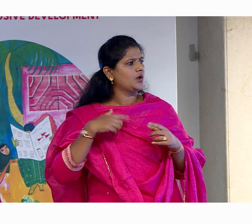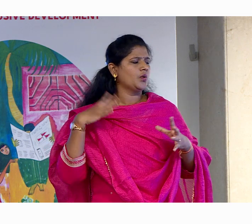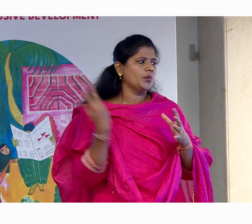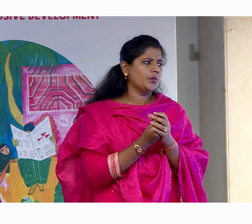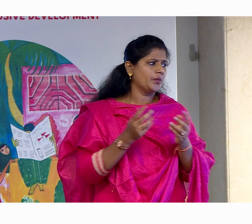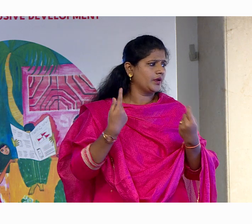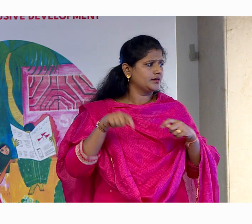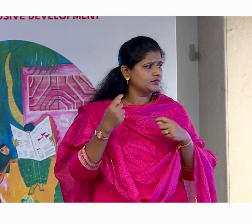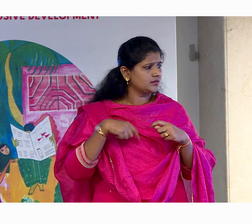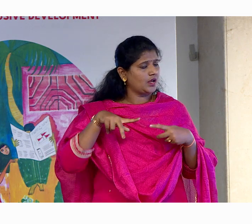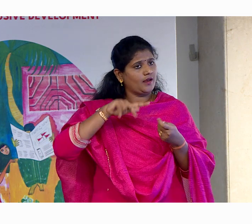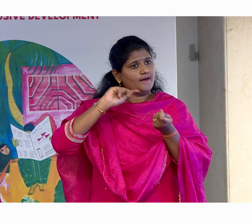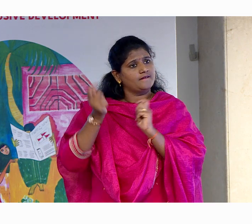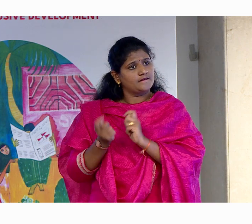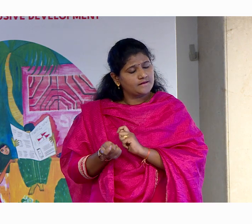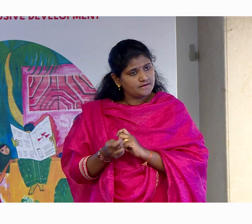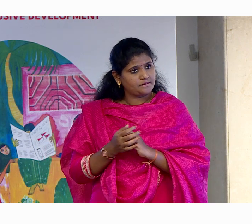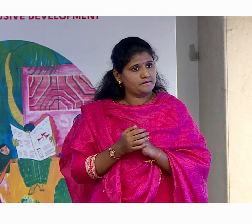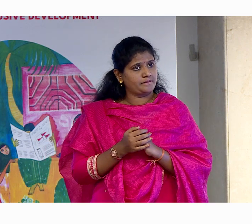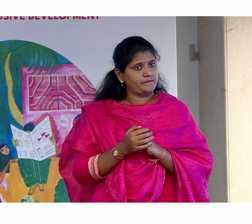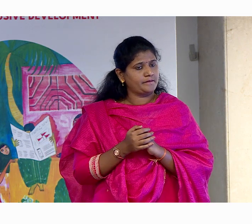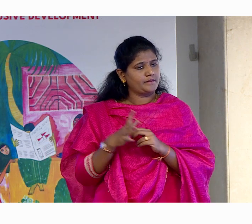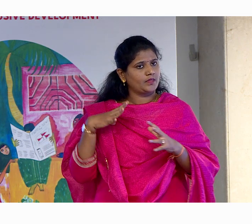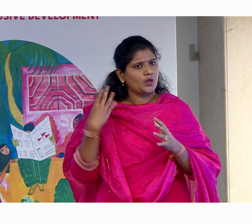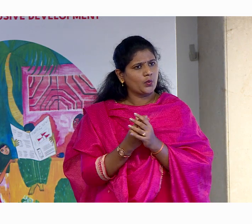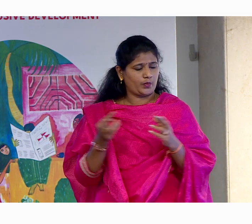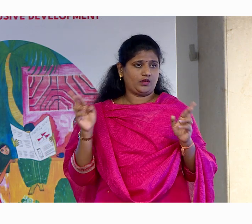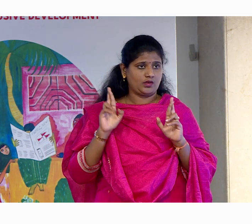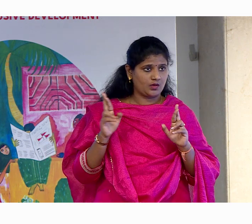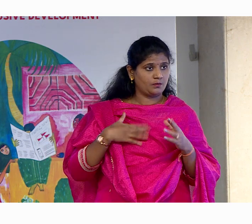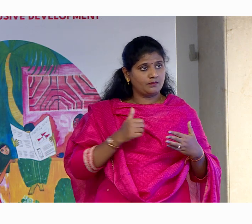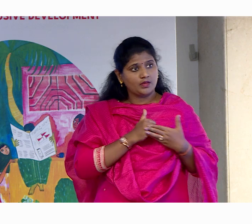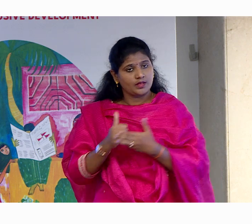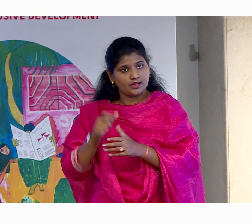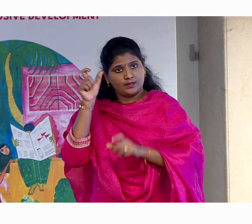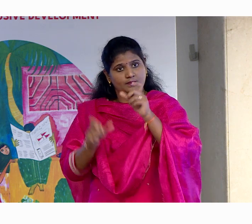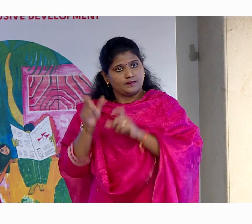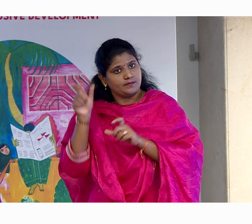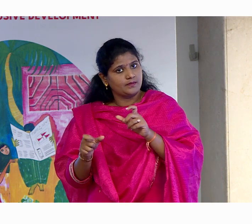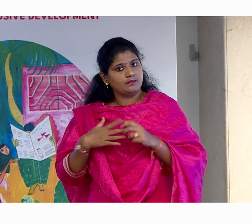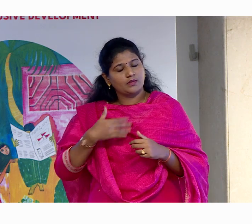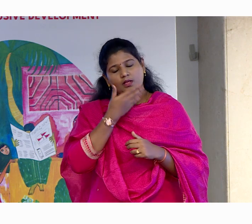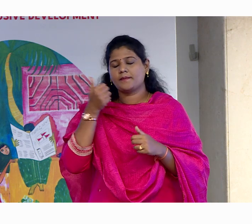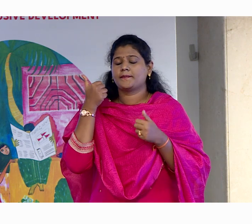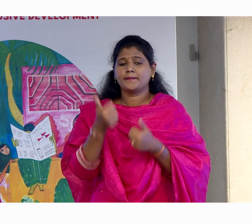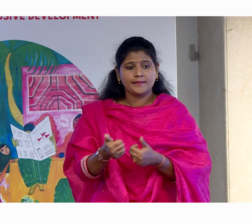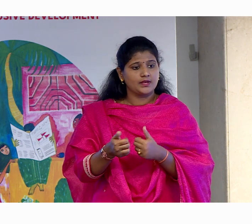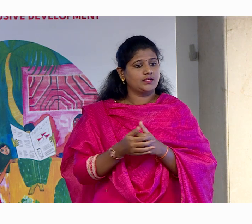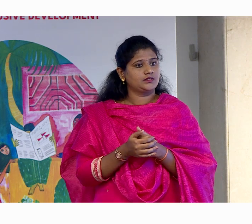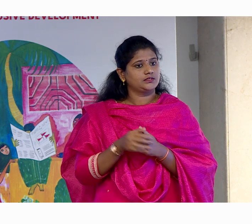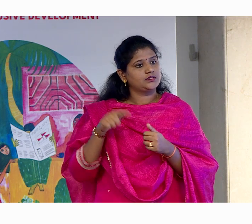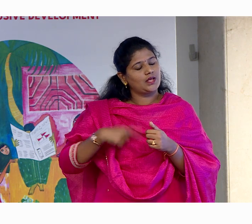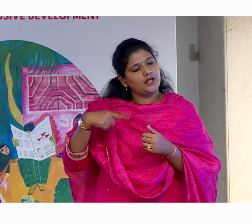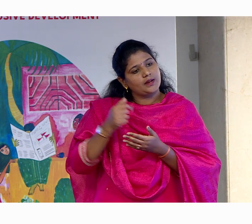to formulate a model that we hope helps people think about how best to implement evidence in